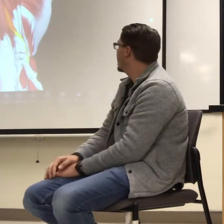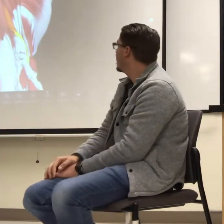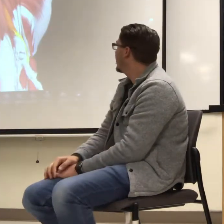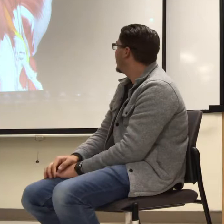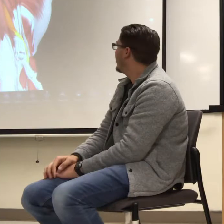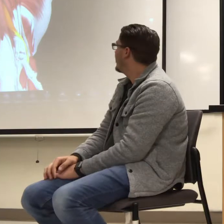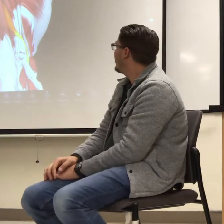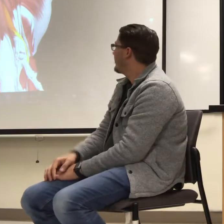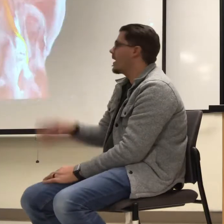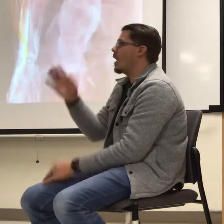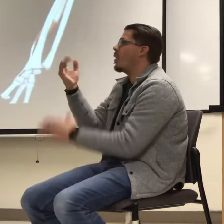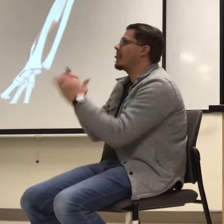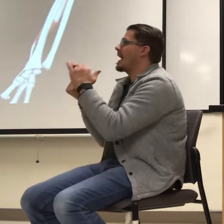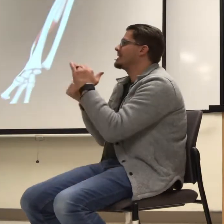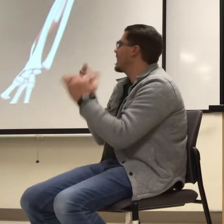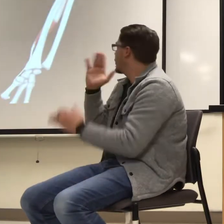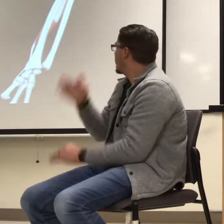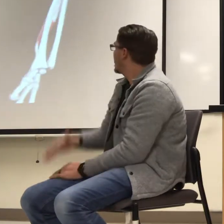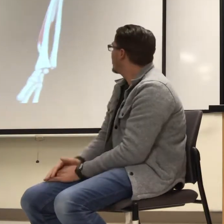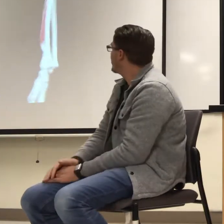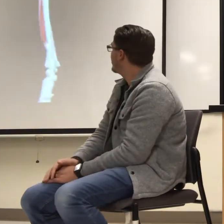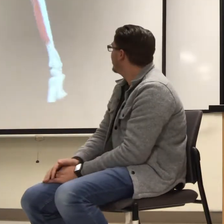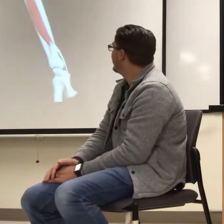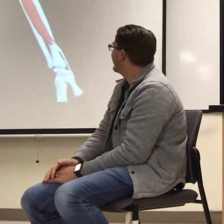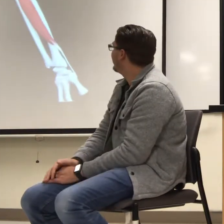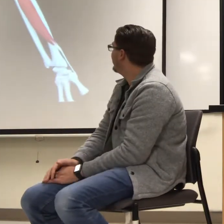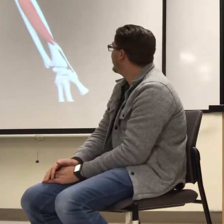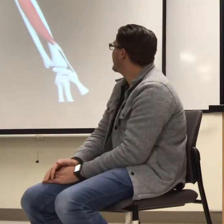I'm going to isolate this muscle.